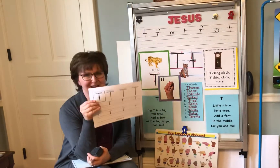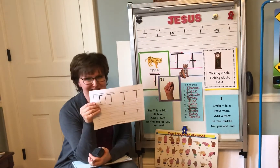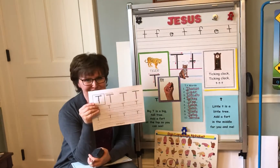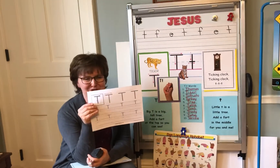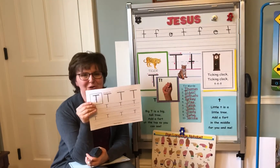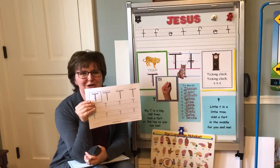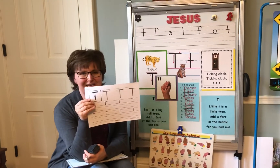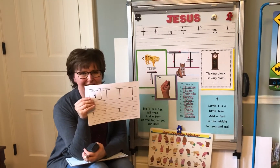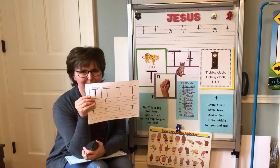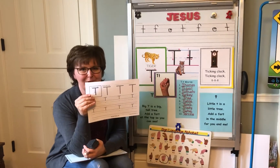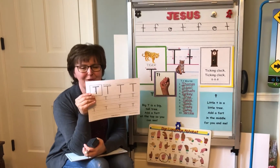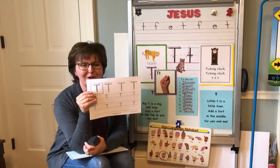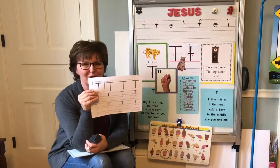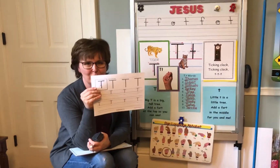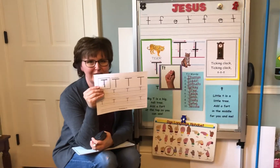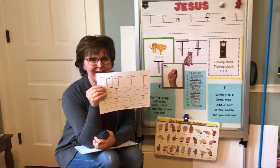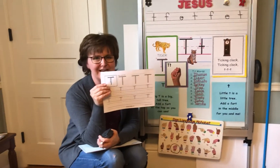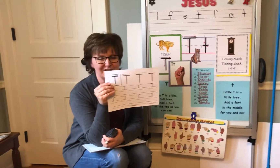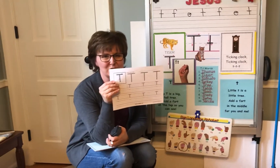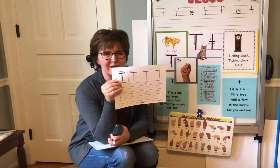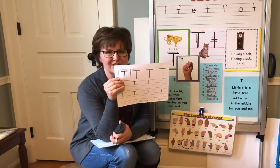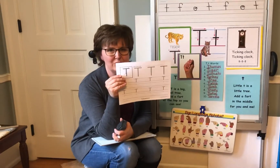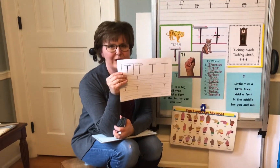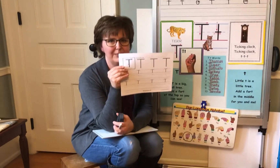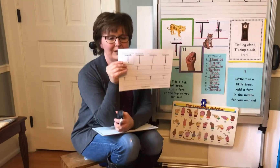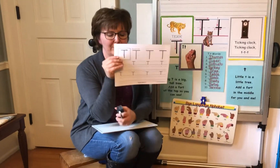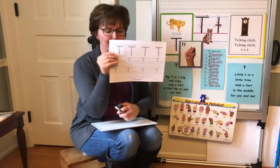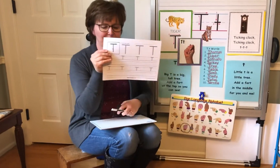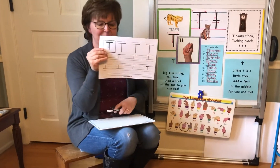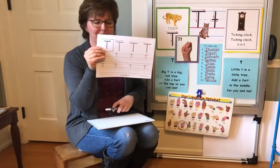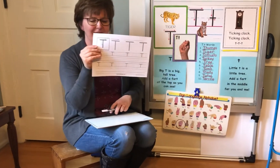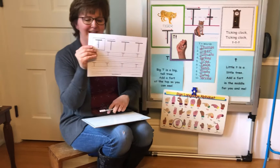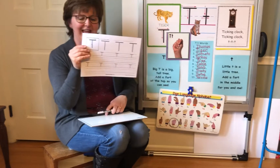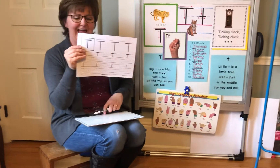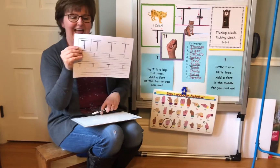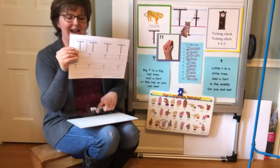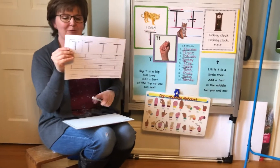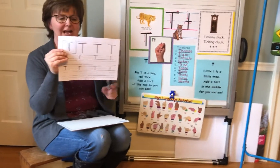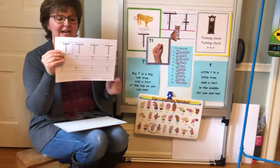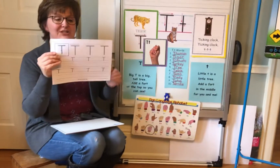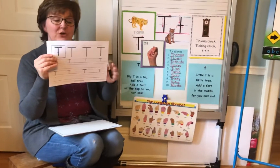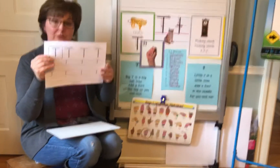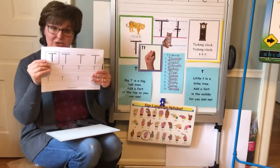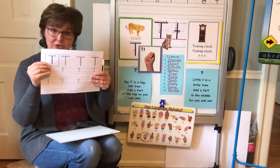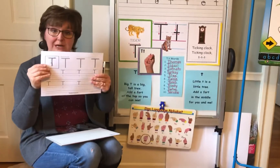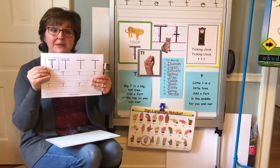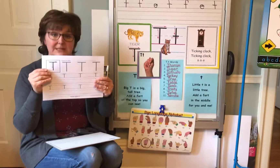find your capital and lowercase trace and write paper. And I'm going to ask you to write your name at the